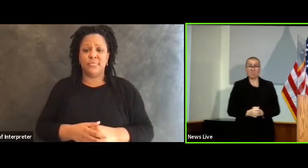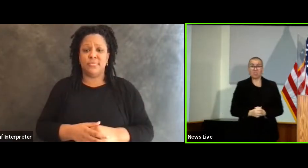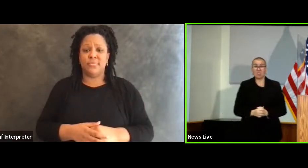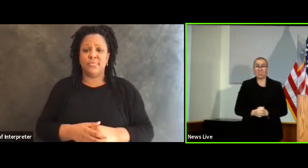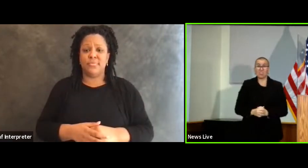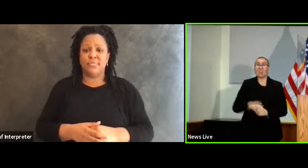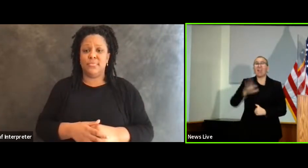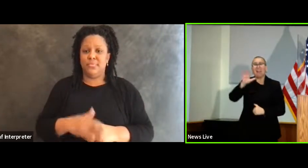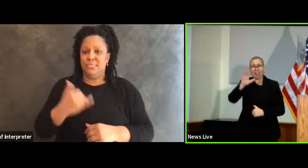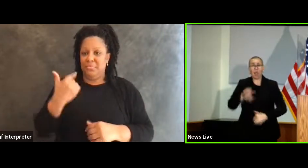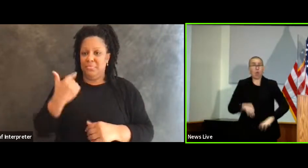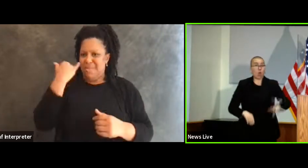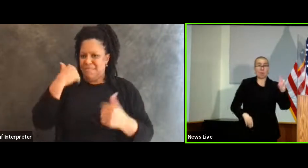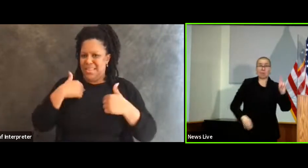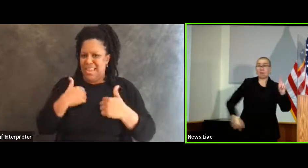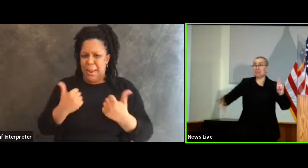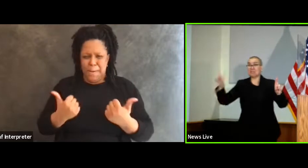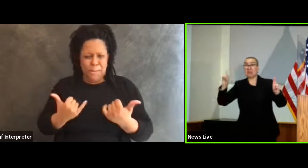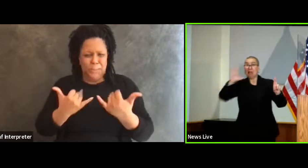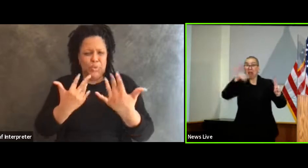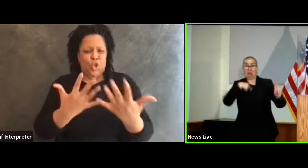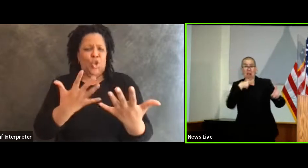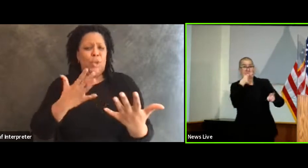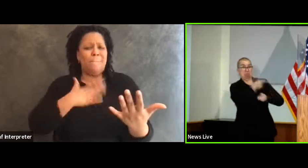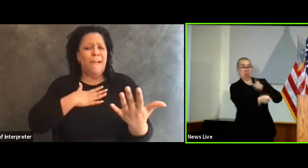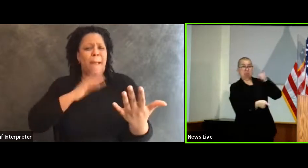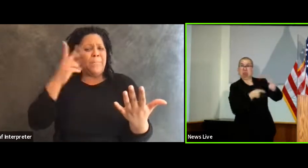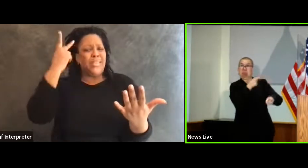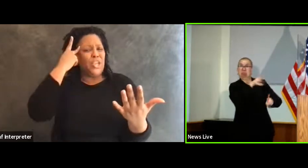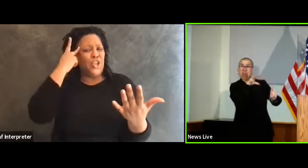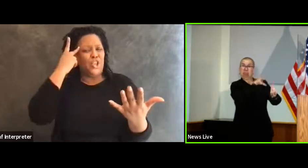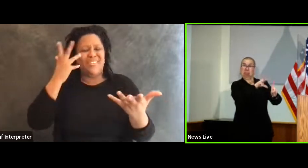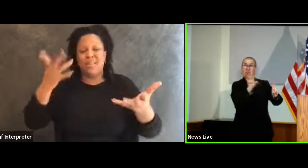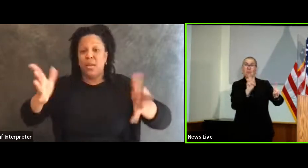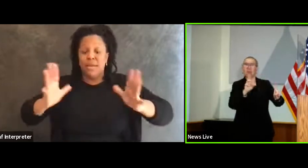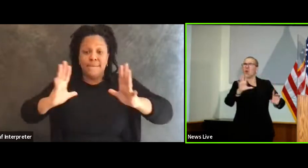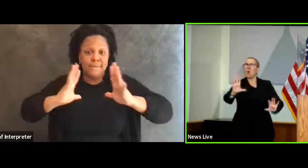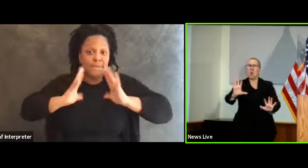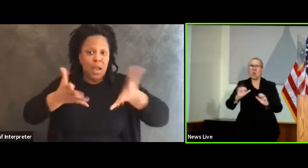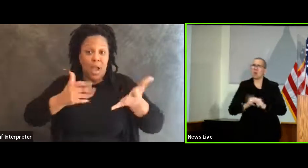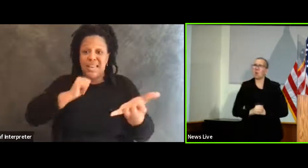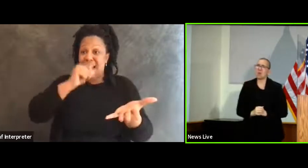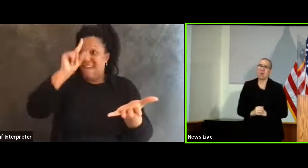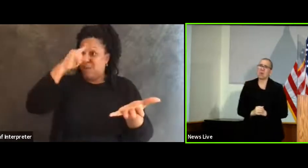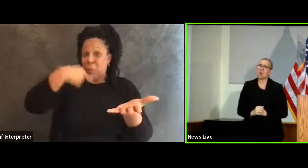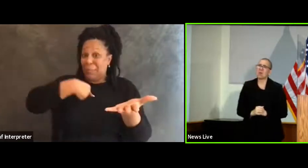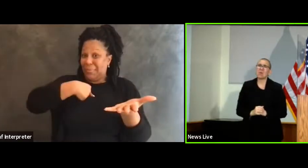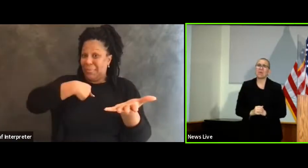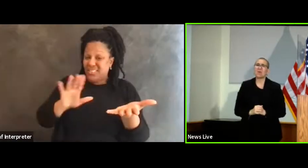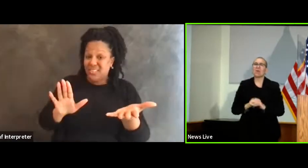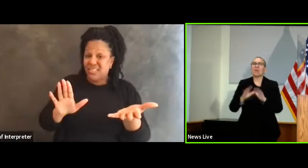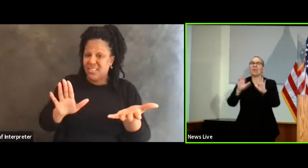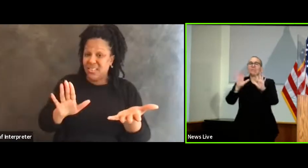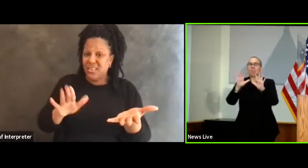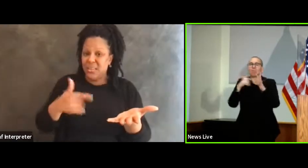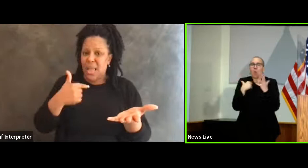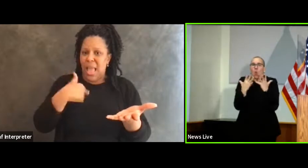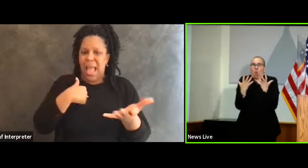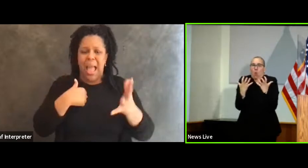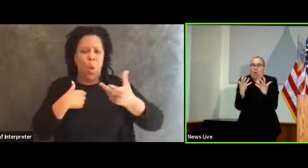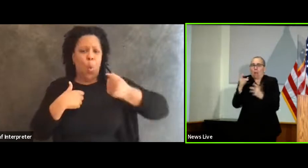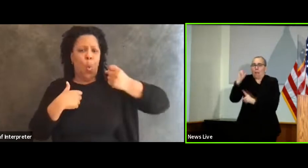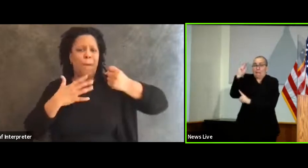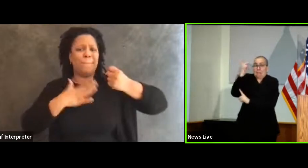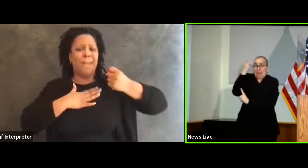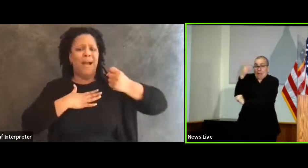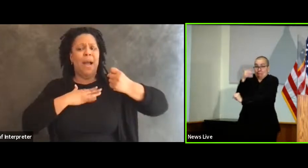time on this, but you don't save political capital for your own end. You bank political capital to expend it on